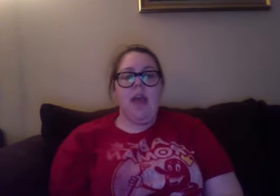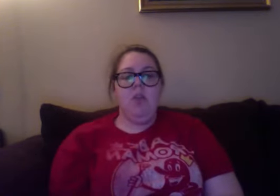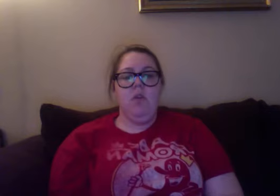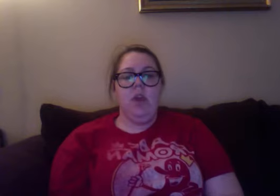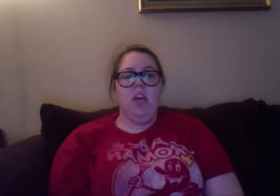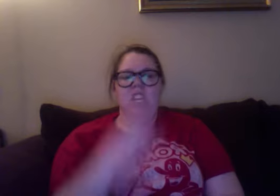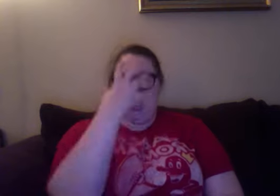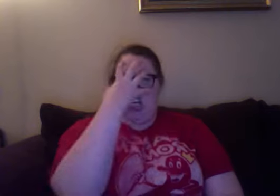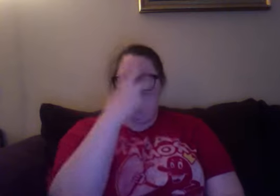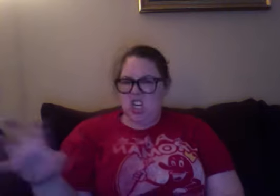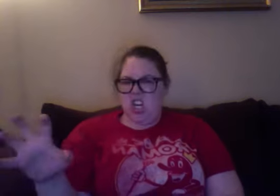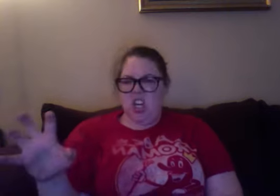angry,